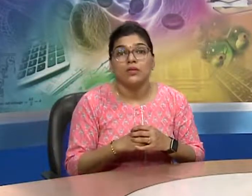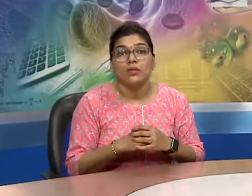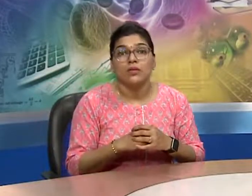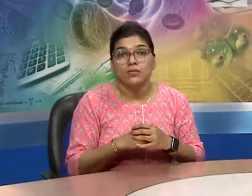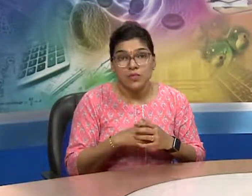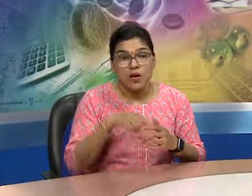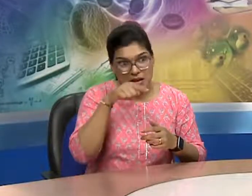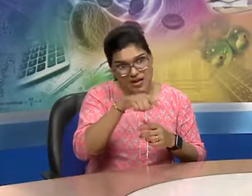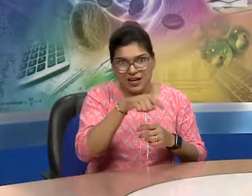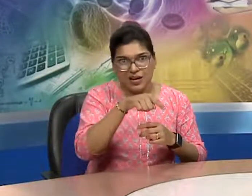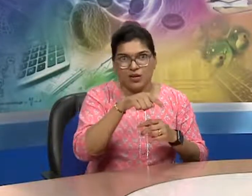the